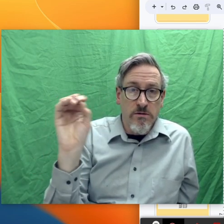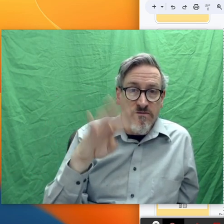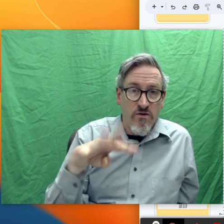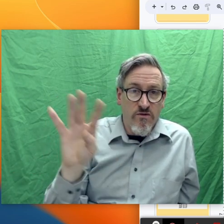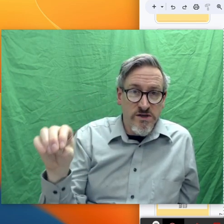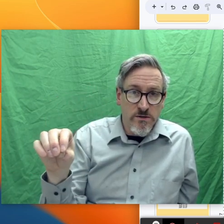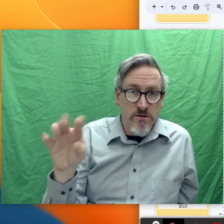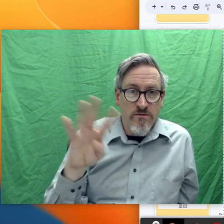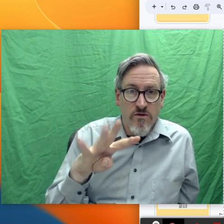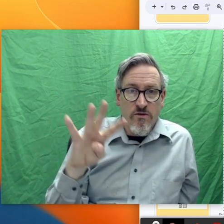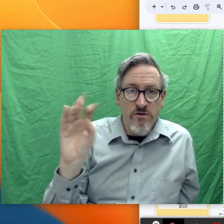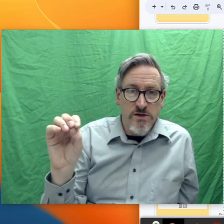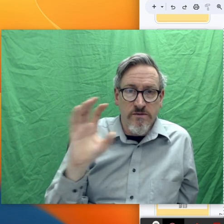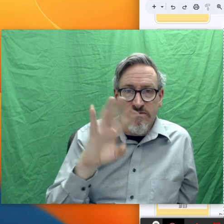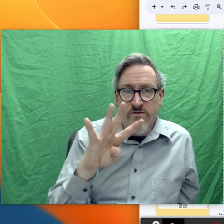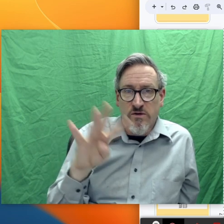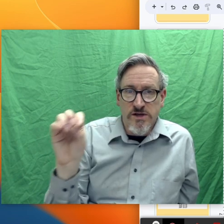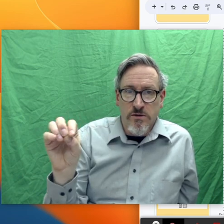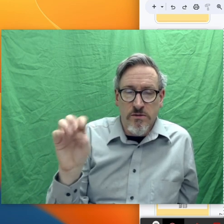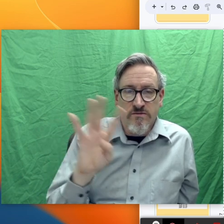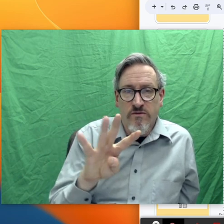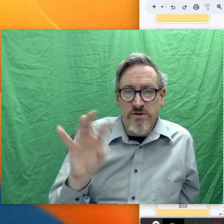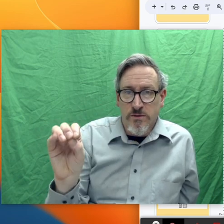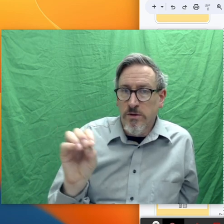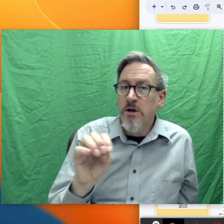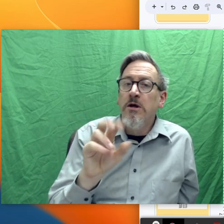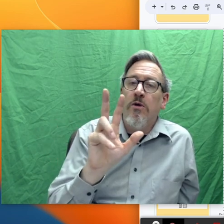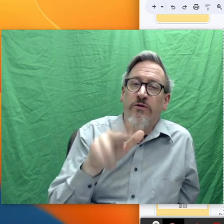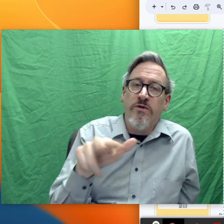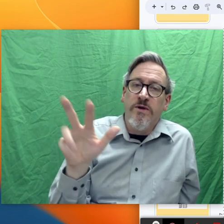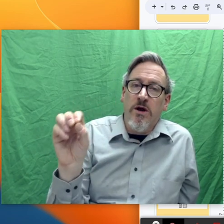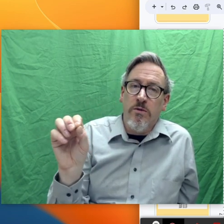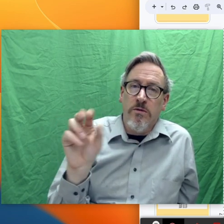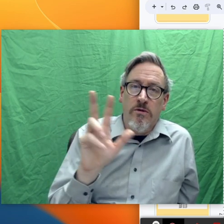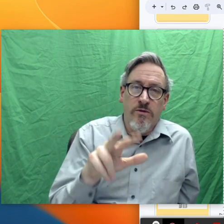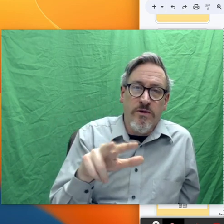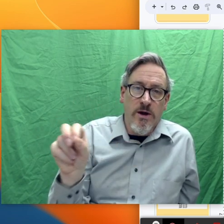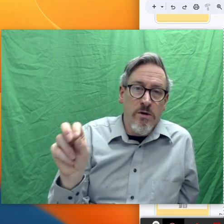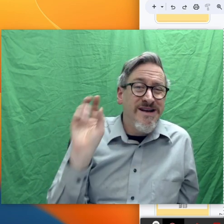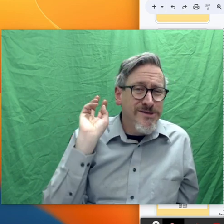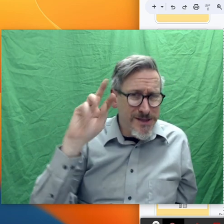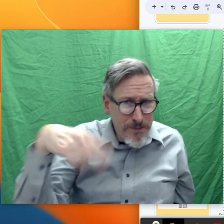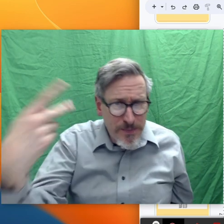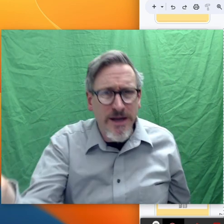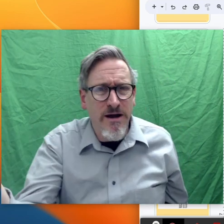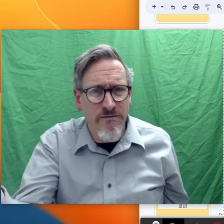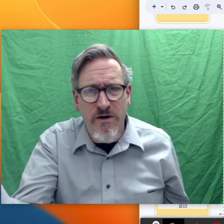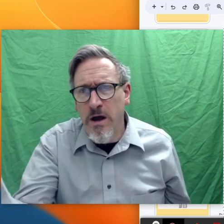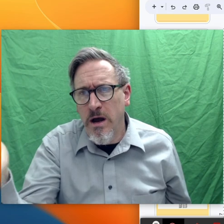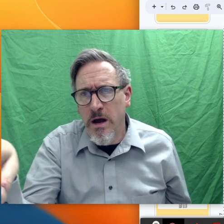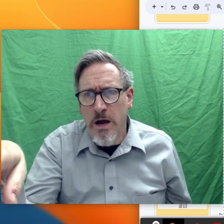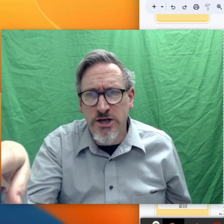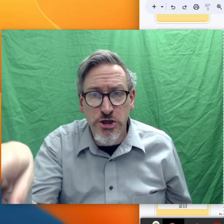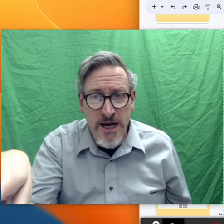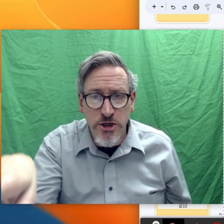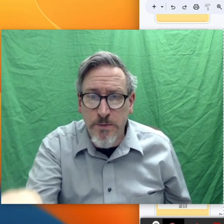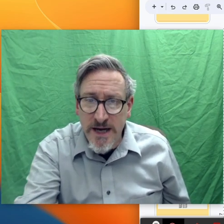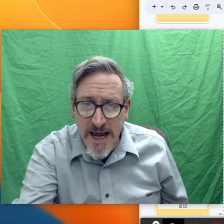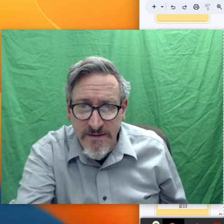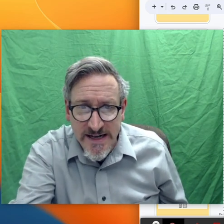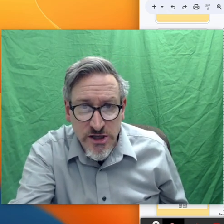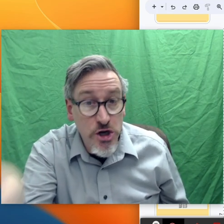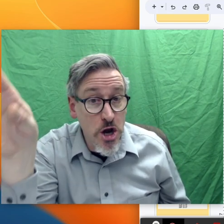440, 440, 440, or 330, 330. So that's a bit of a